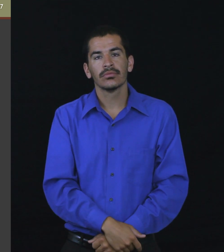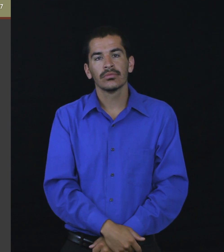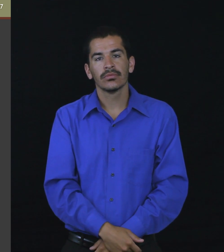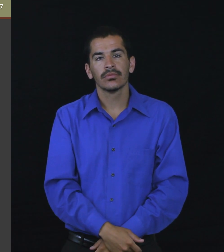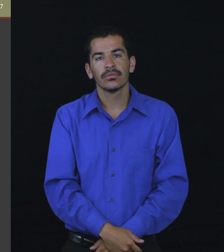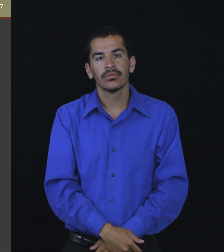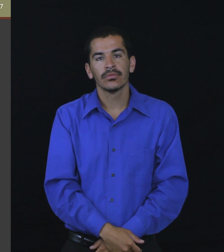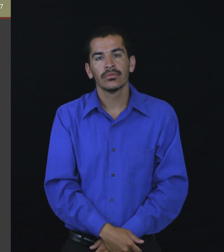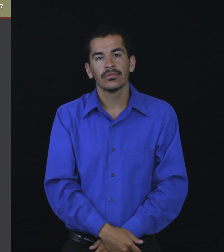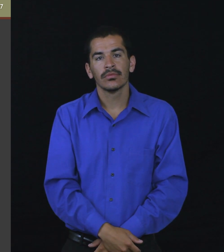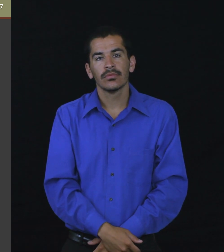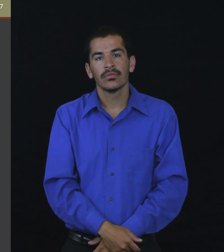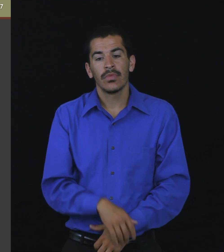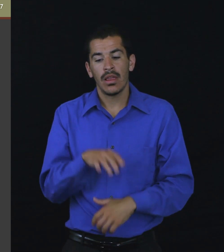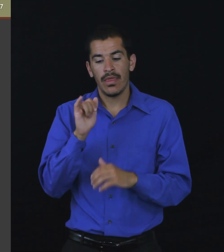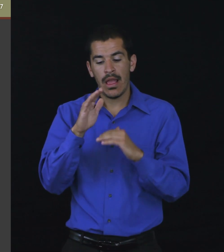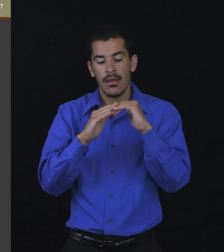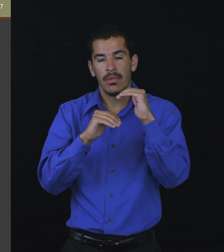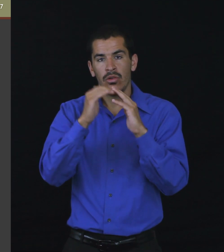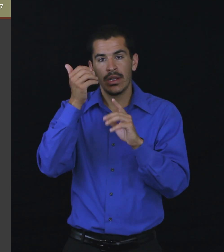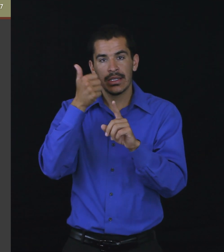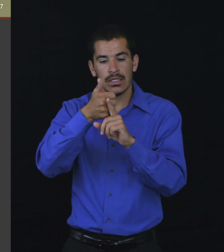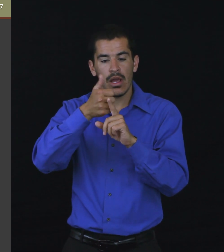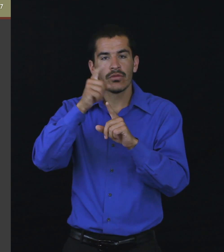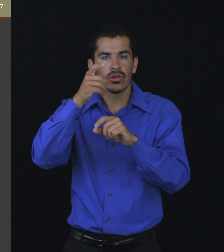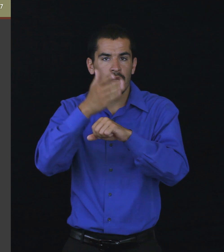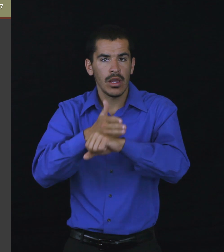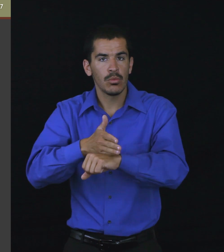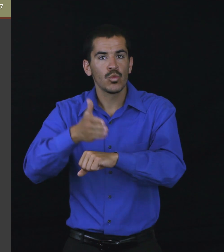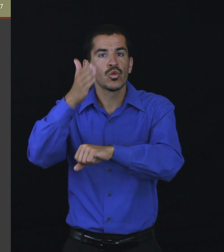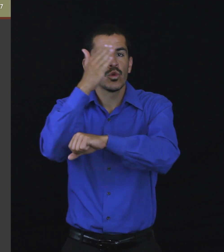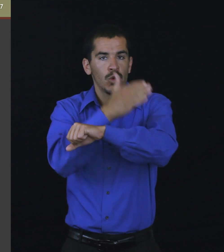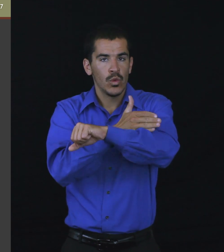It should improve the neighborhood's visual appeal.